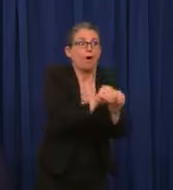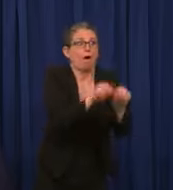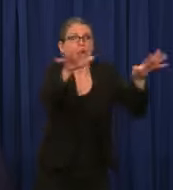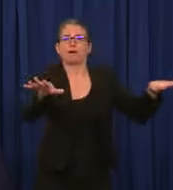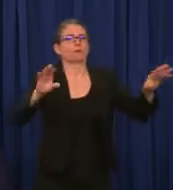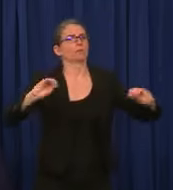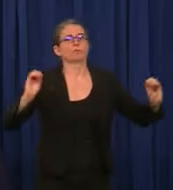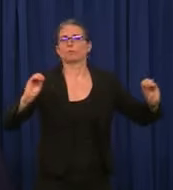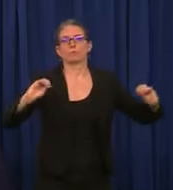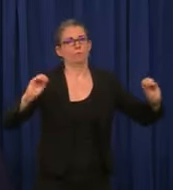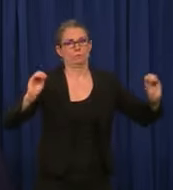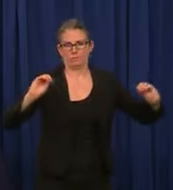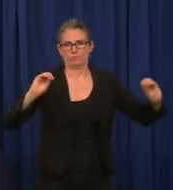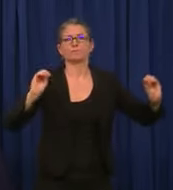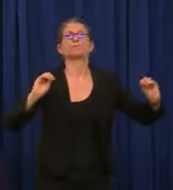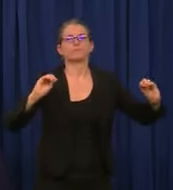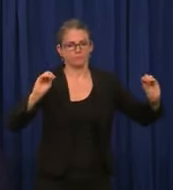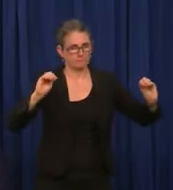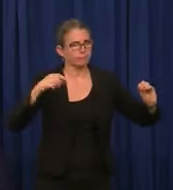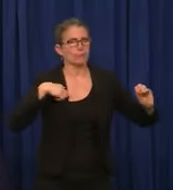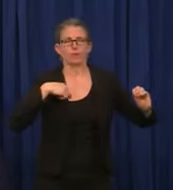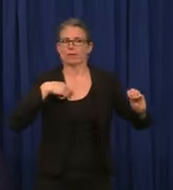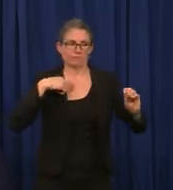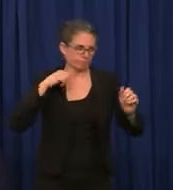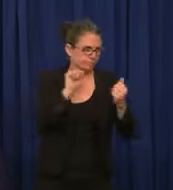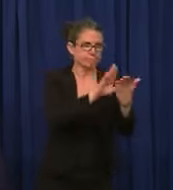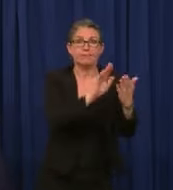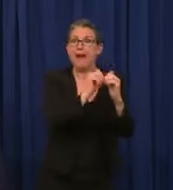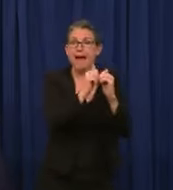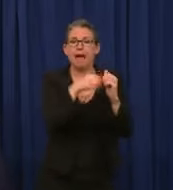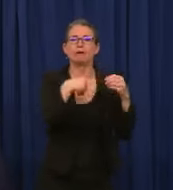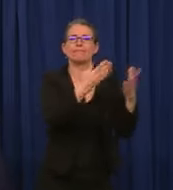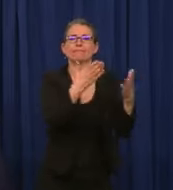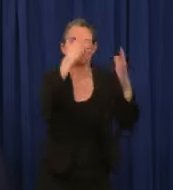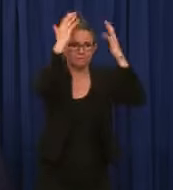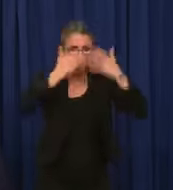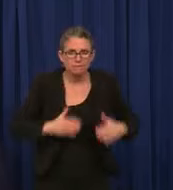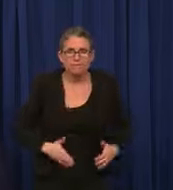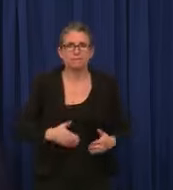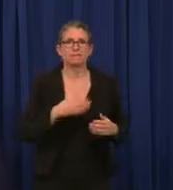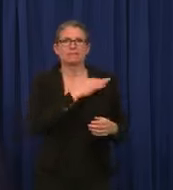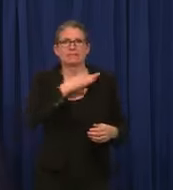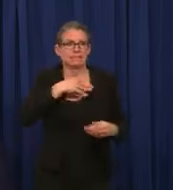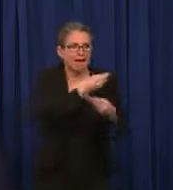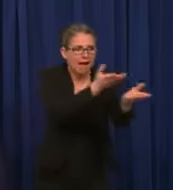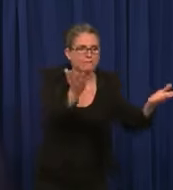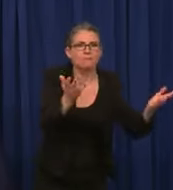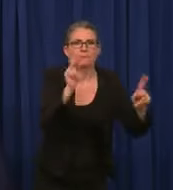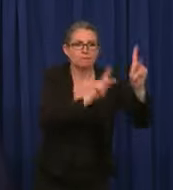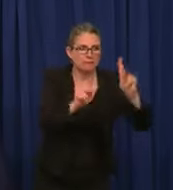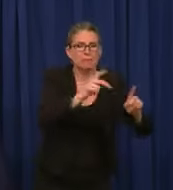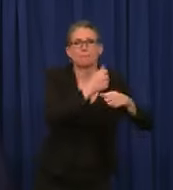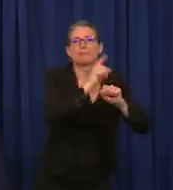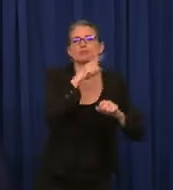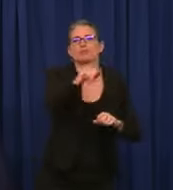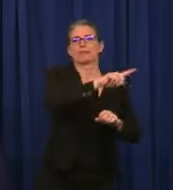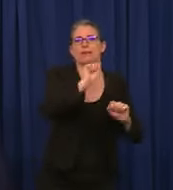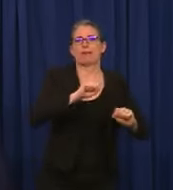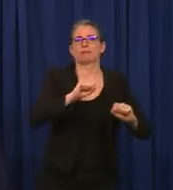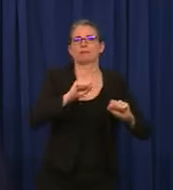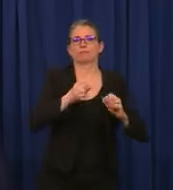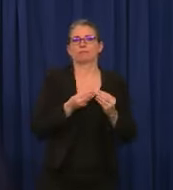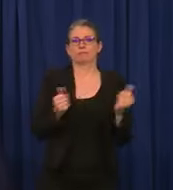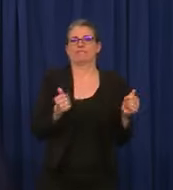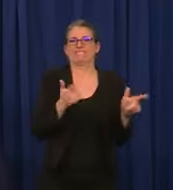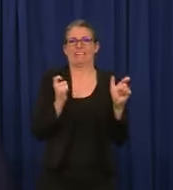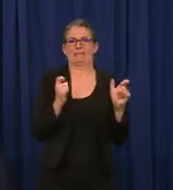with PPE, although we recognize that that has been a challenge, and then make sure they are aware of how they can get patients